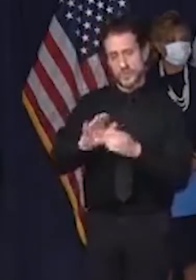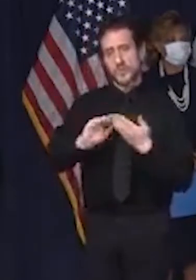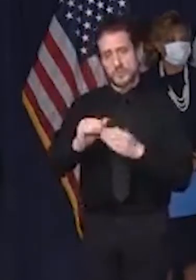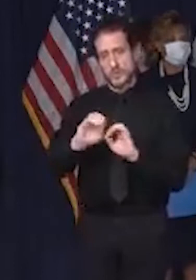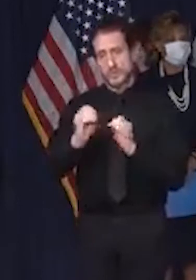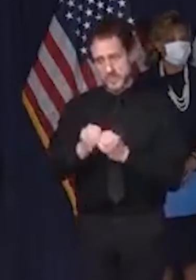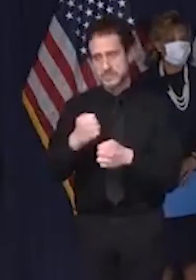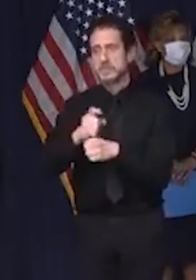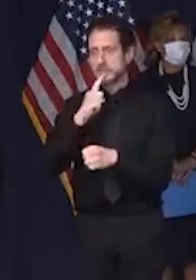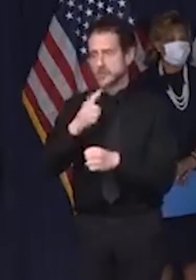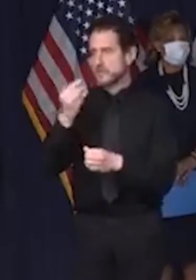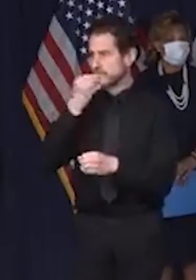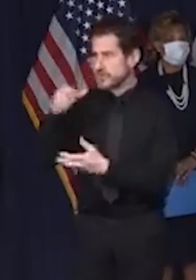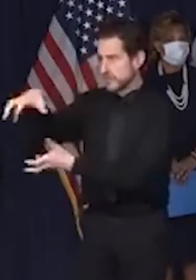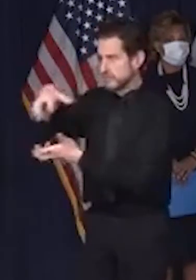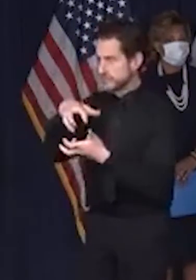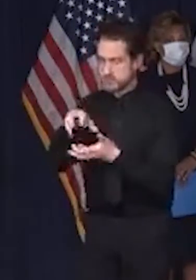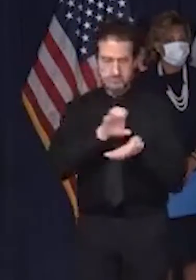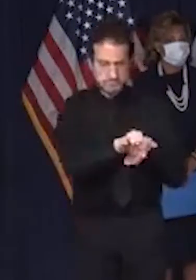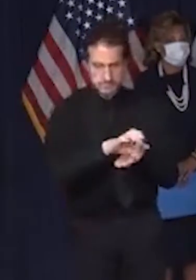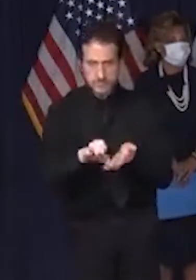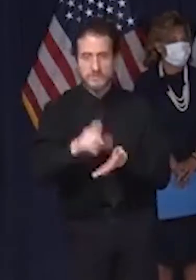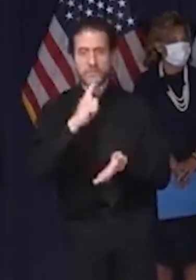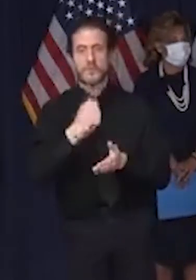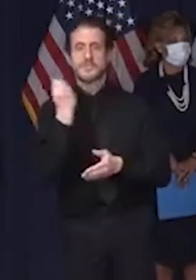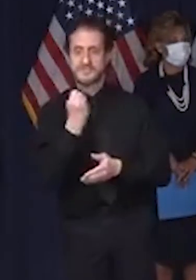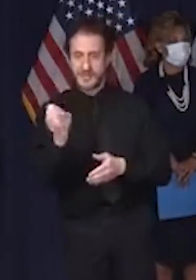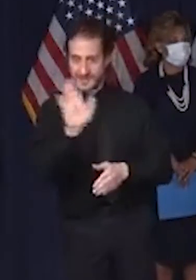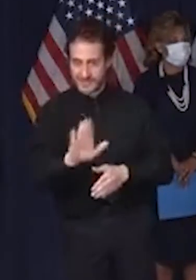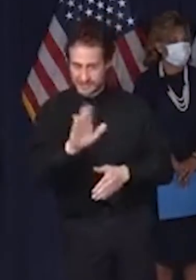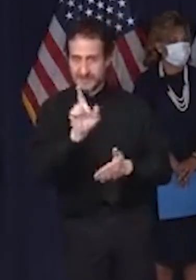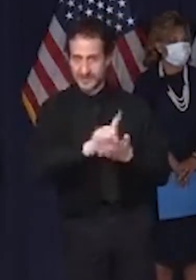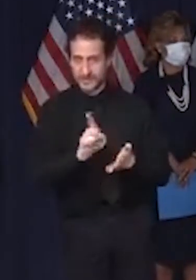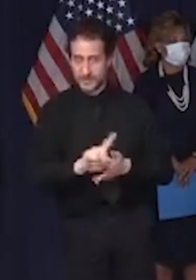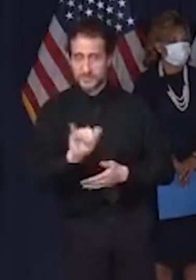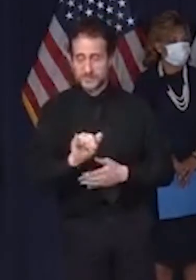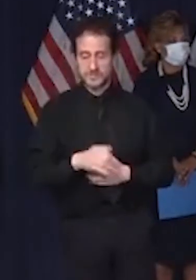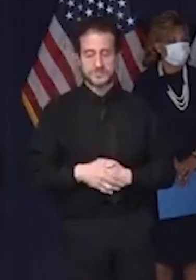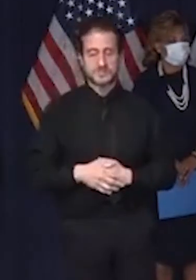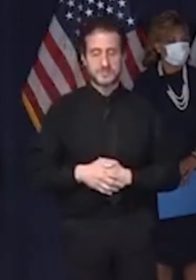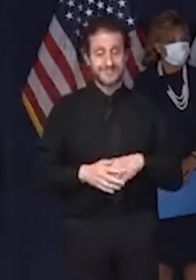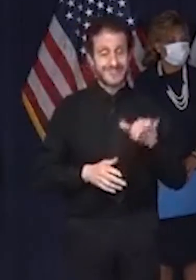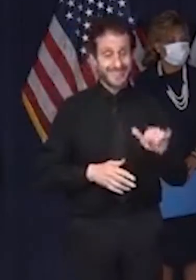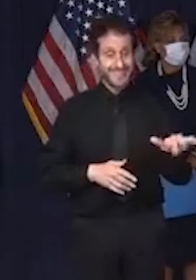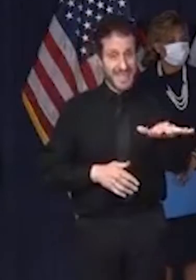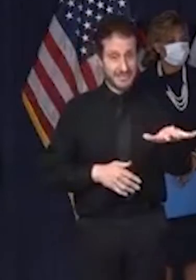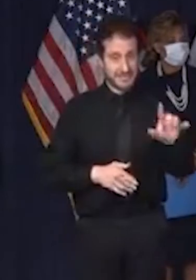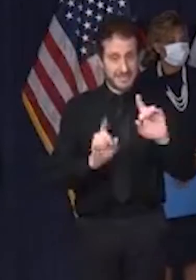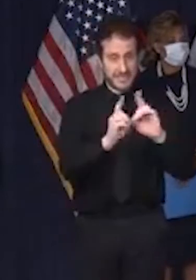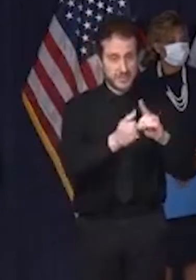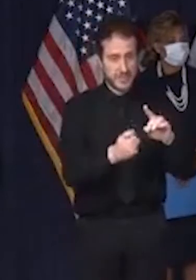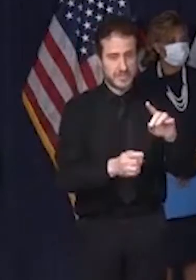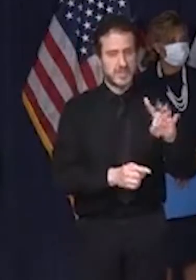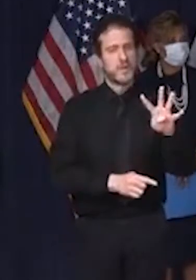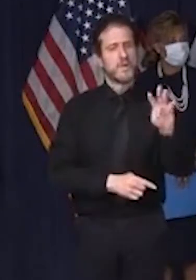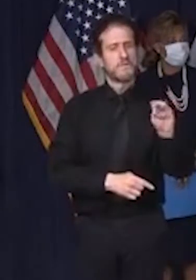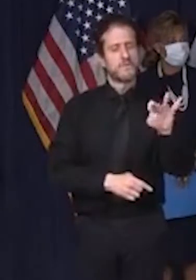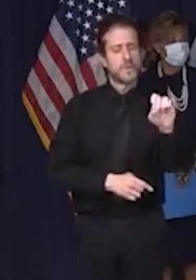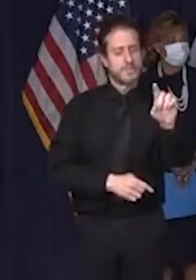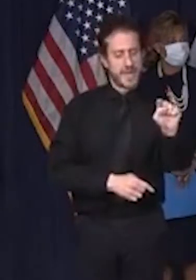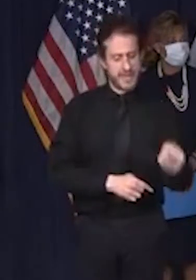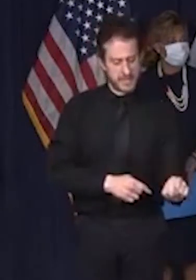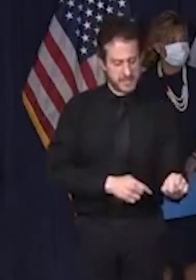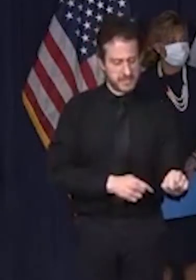keep flowing on the weekends too. About 40 miles southeast of Dallas City and 40 miles northeast of